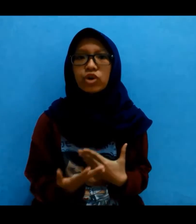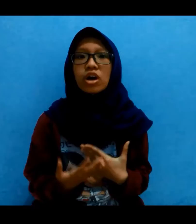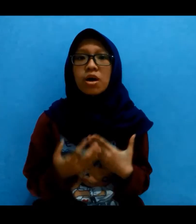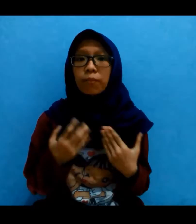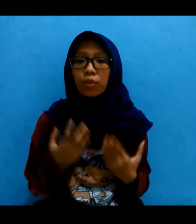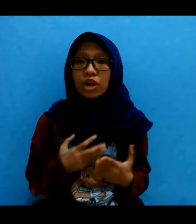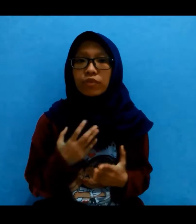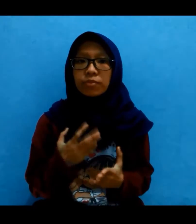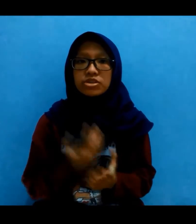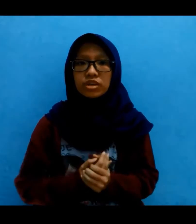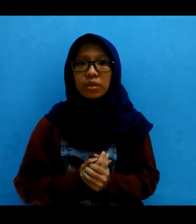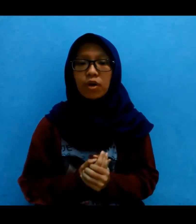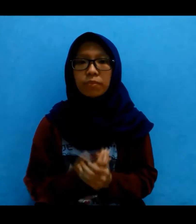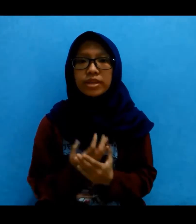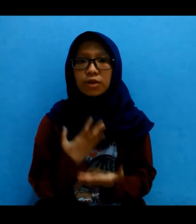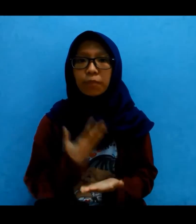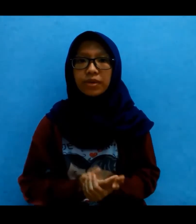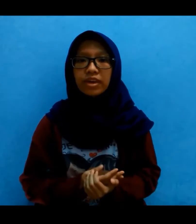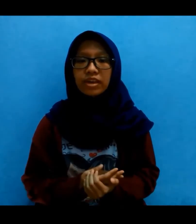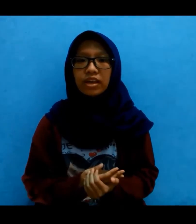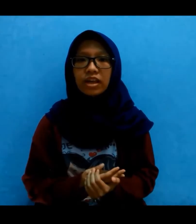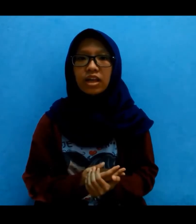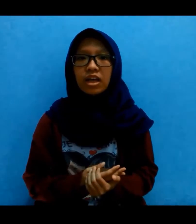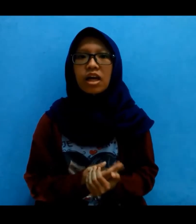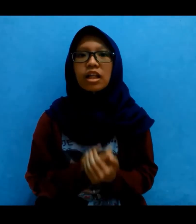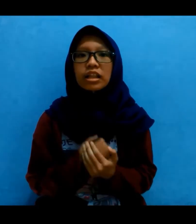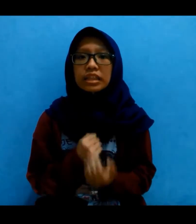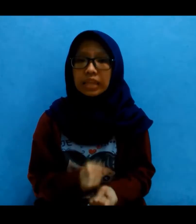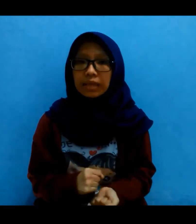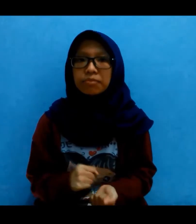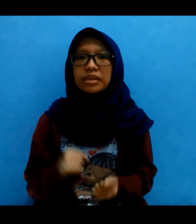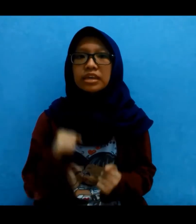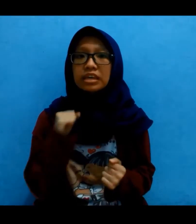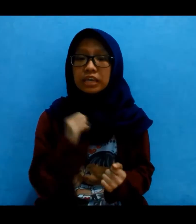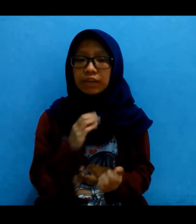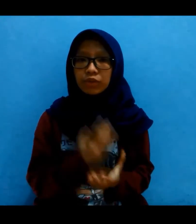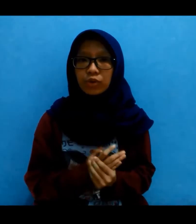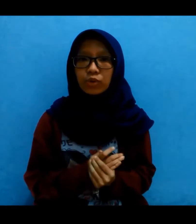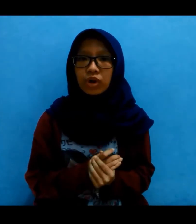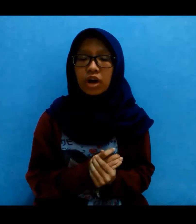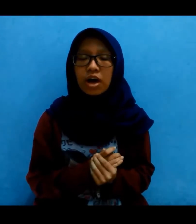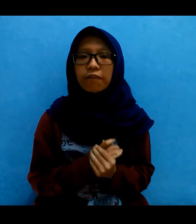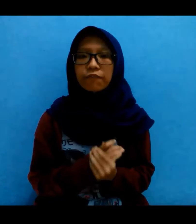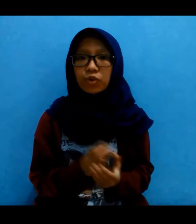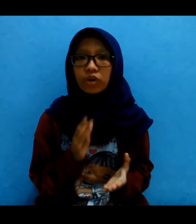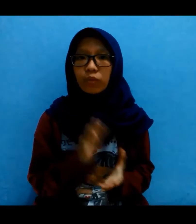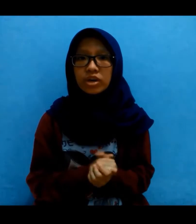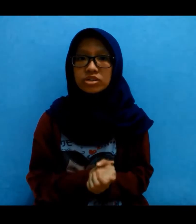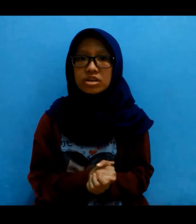you more information about my topic, let me give you a few